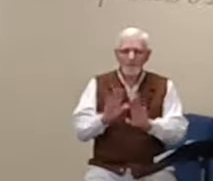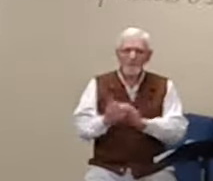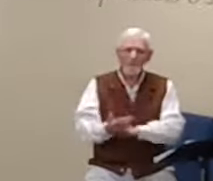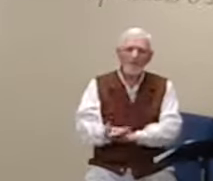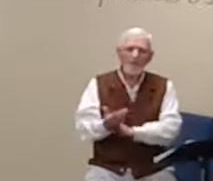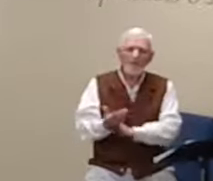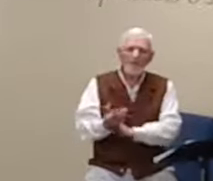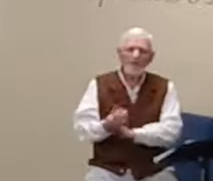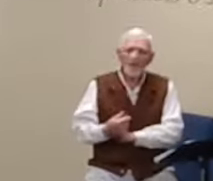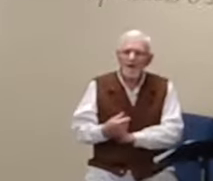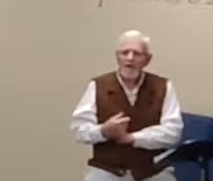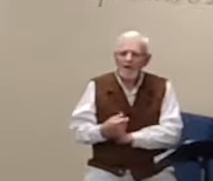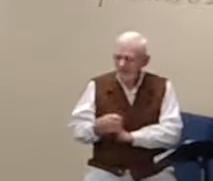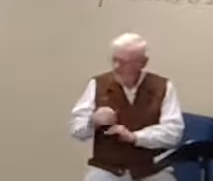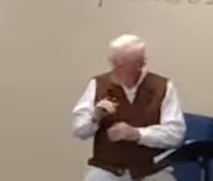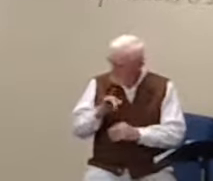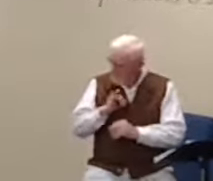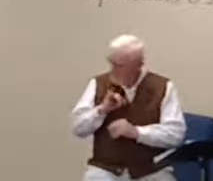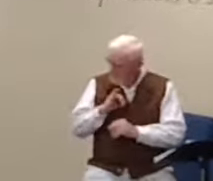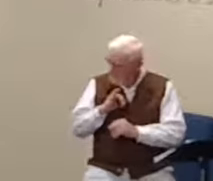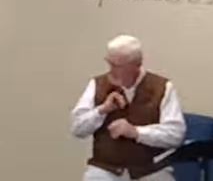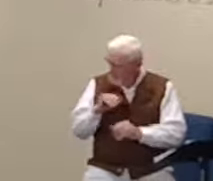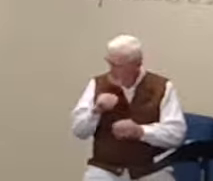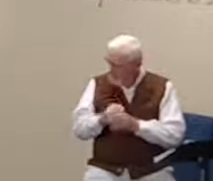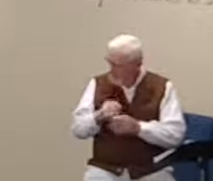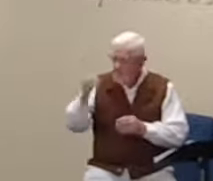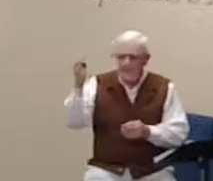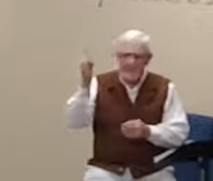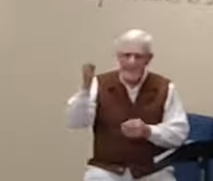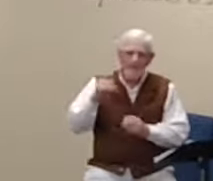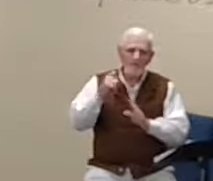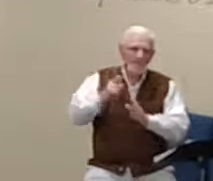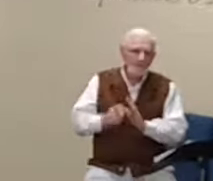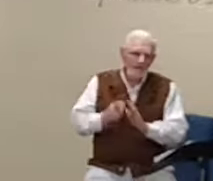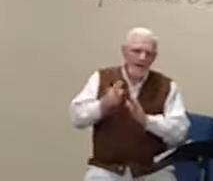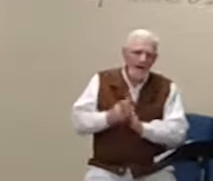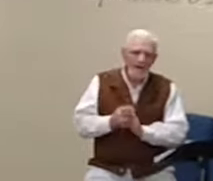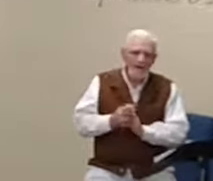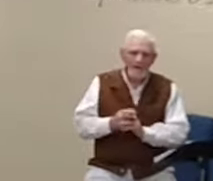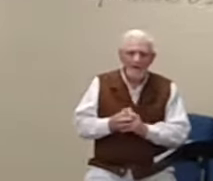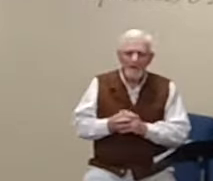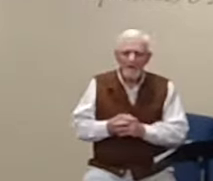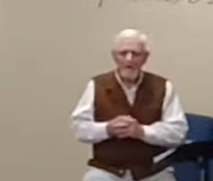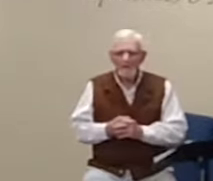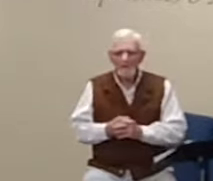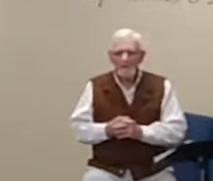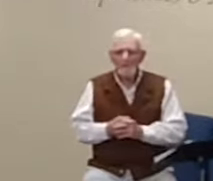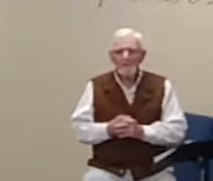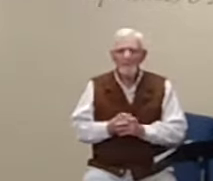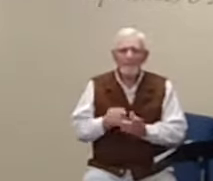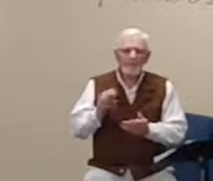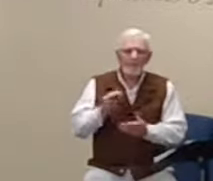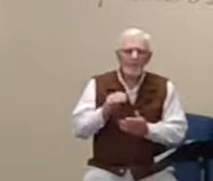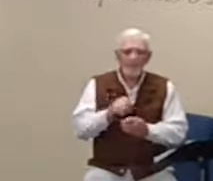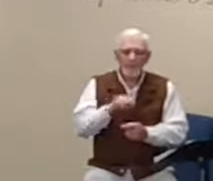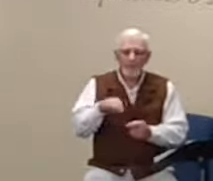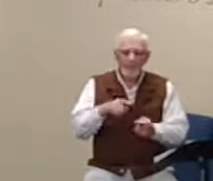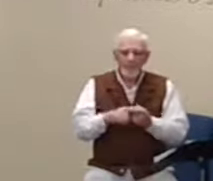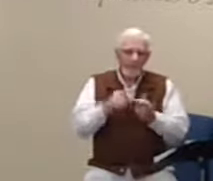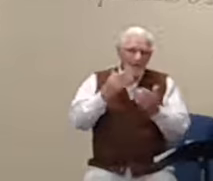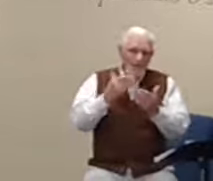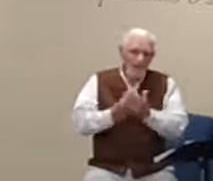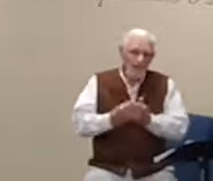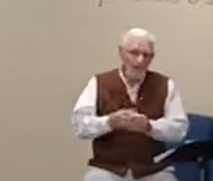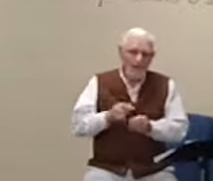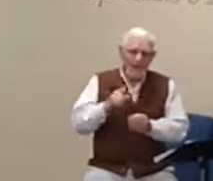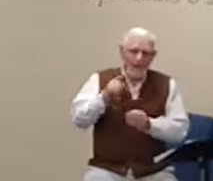know, I in Ukraine, I preach an hour. I preach an hour kind of minimum, and whenever it gets good, it's probably about an hour